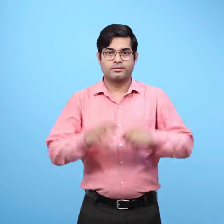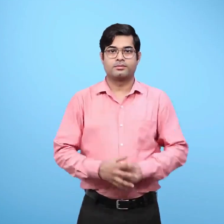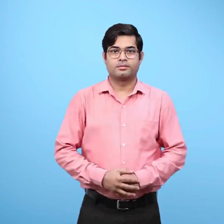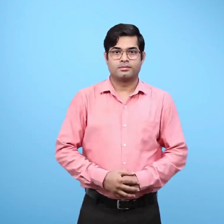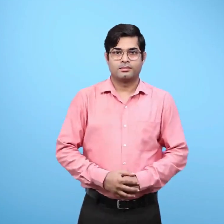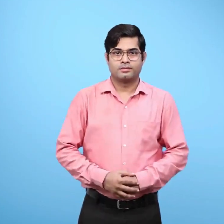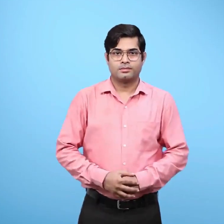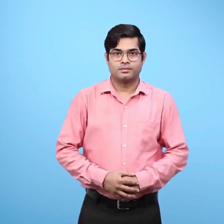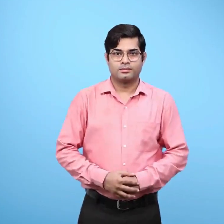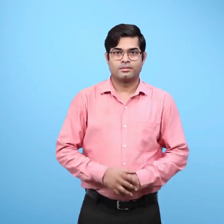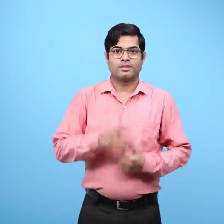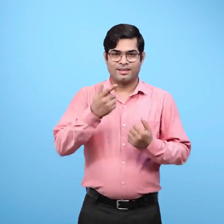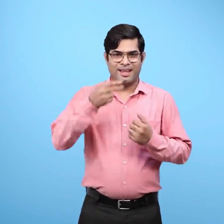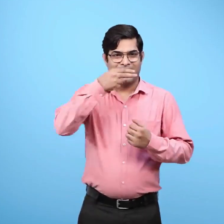Angles in names.